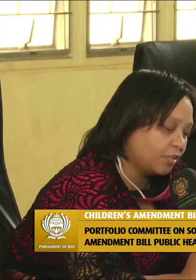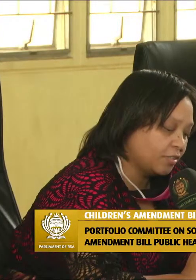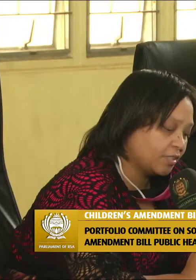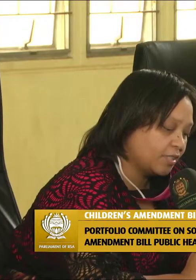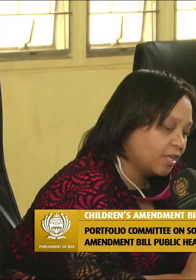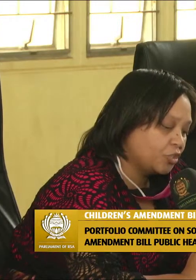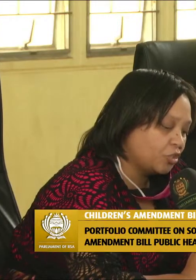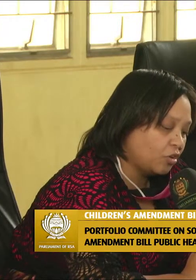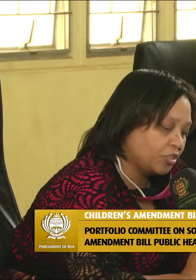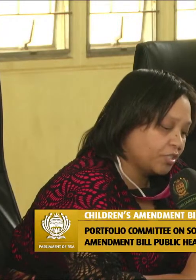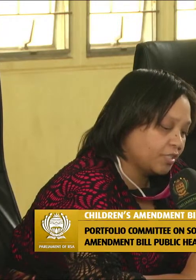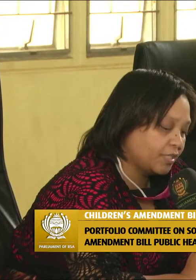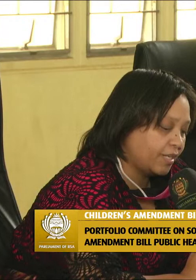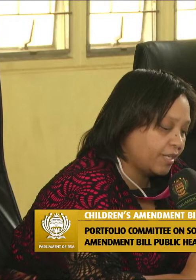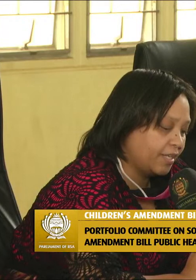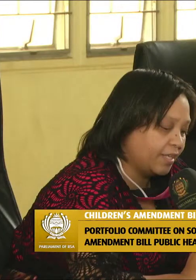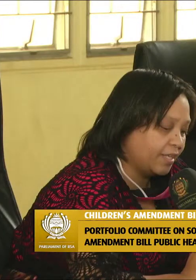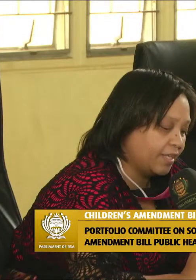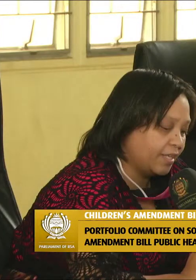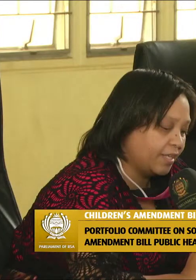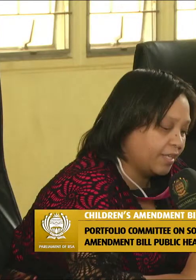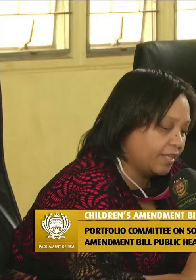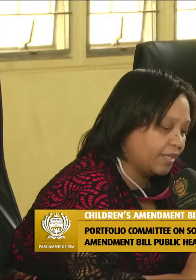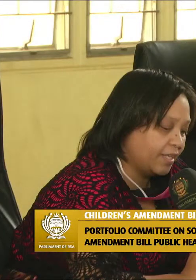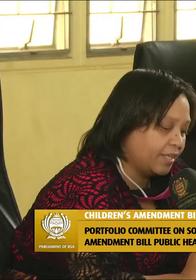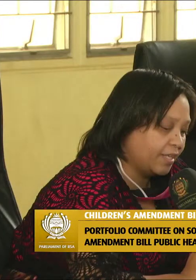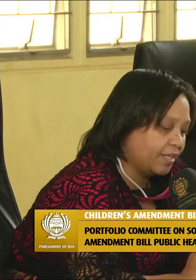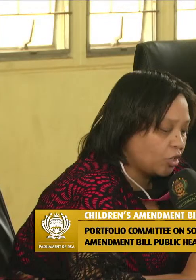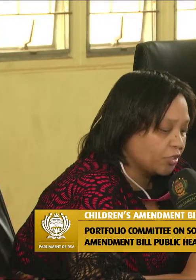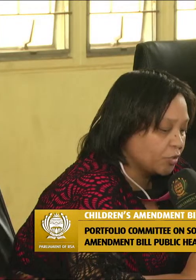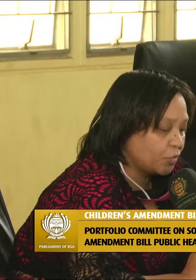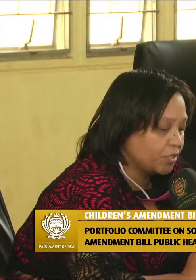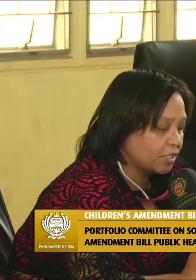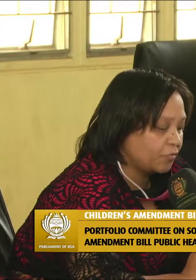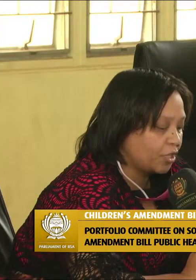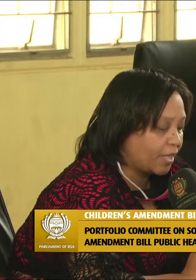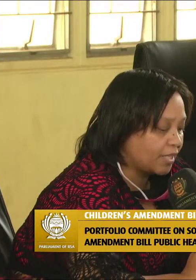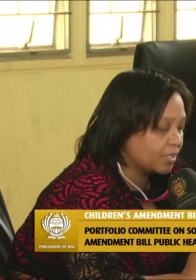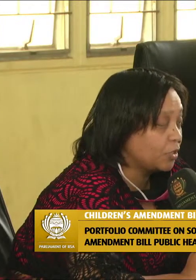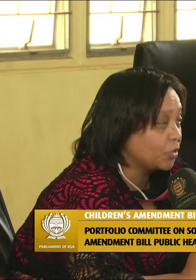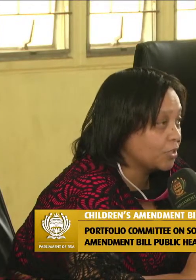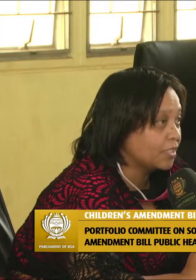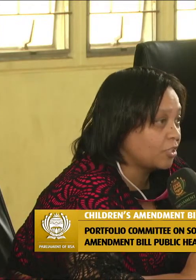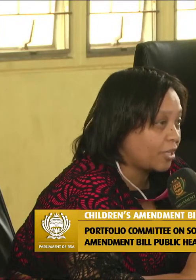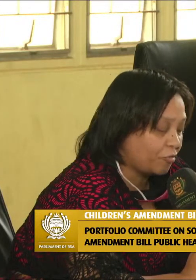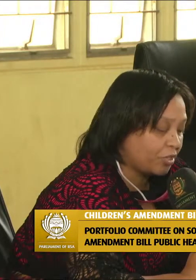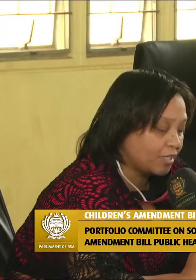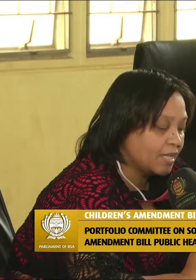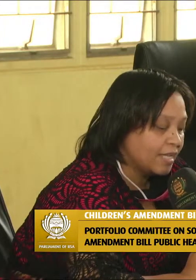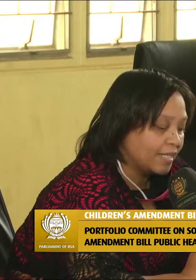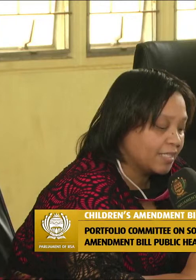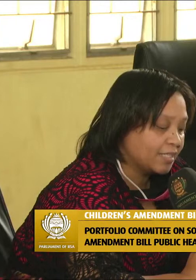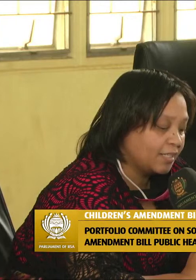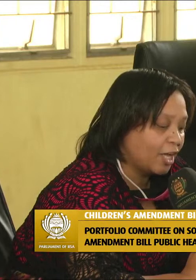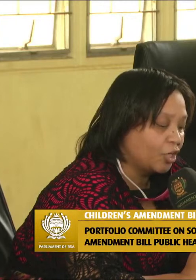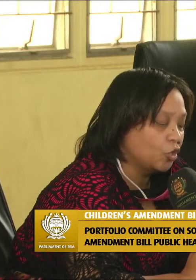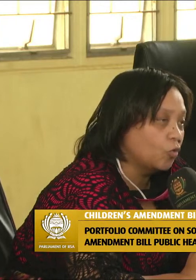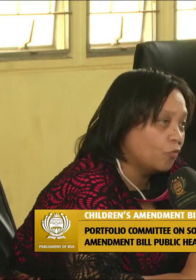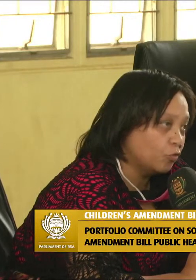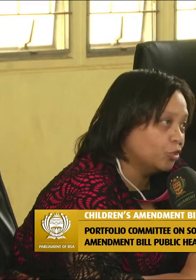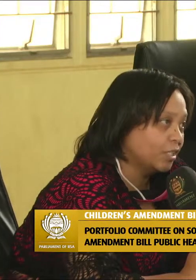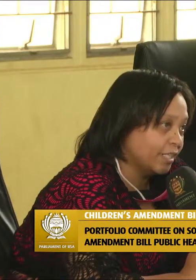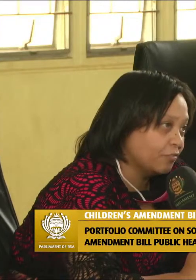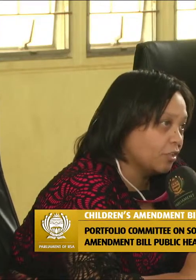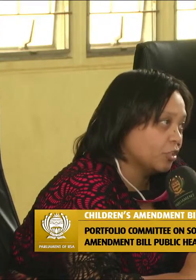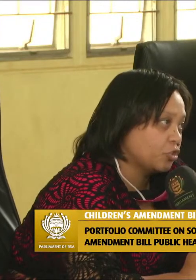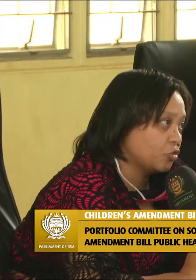and false charges, and there must be repercussions and consequences for the mothers, because in South Africa, it is still